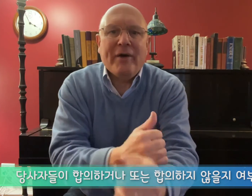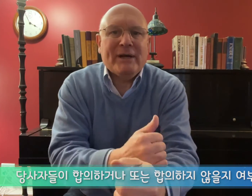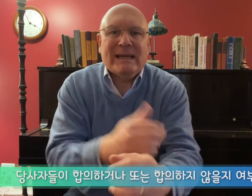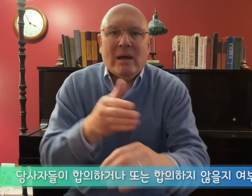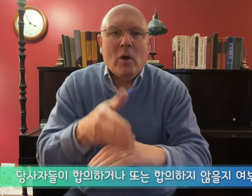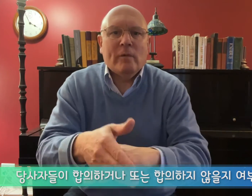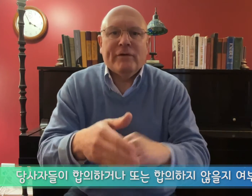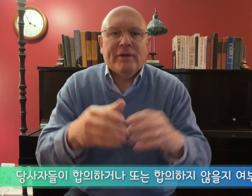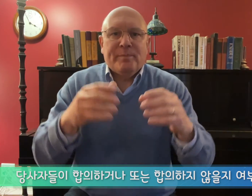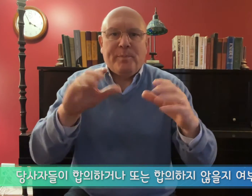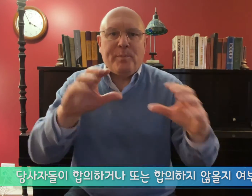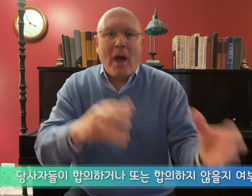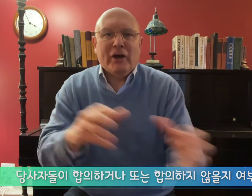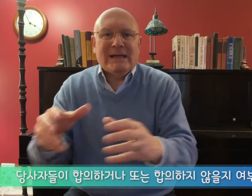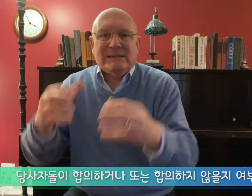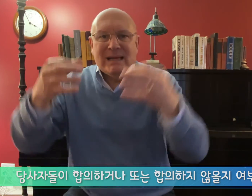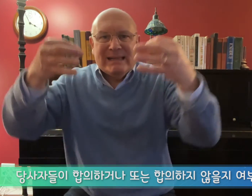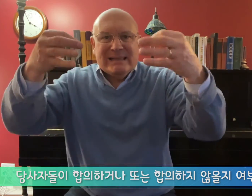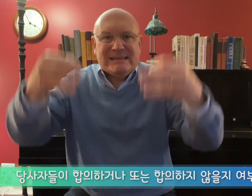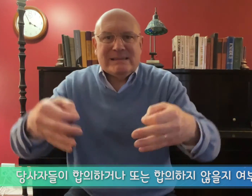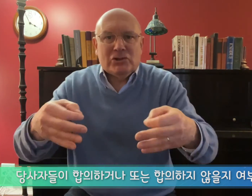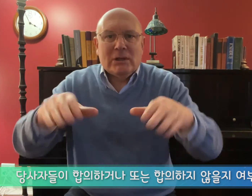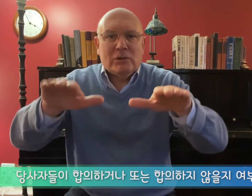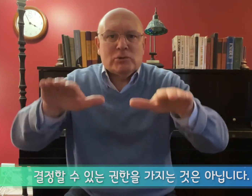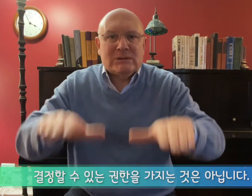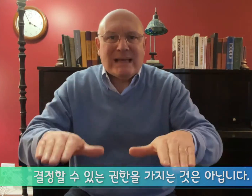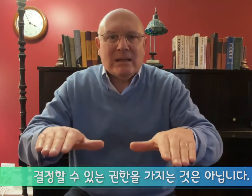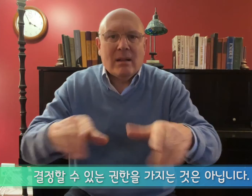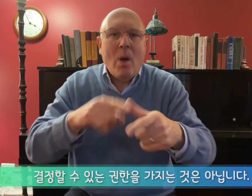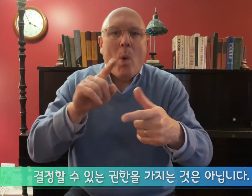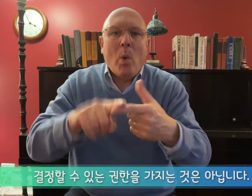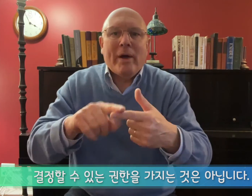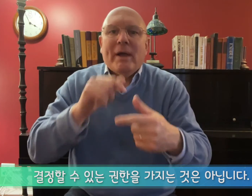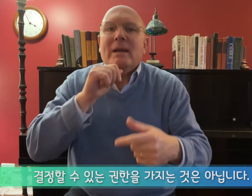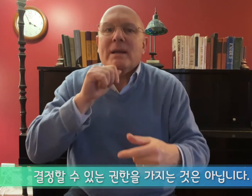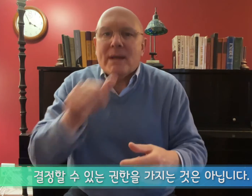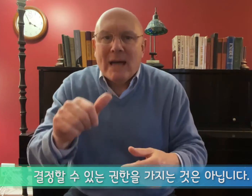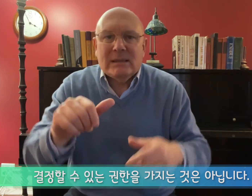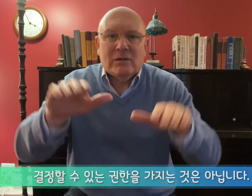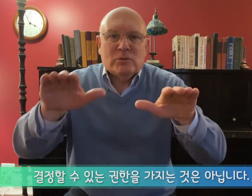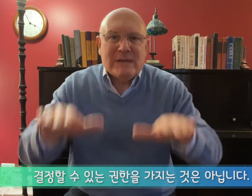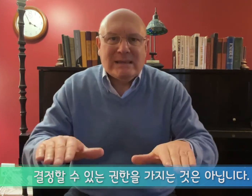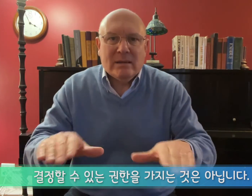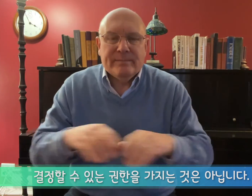no authority over the party's decision to settle or not to settle.